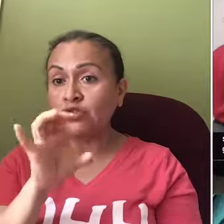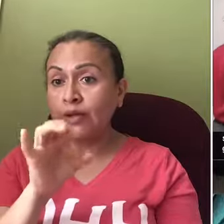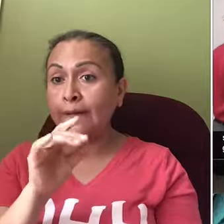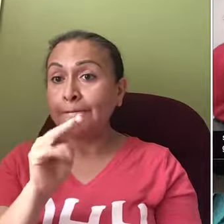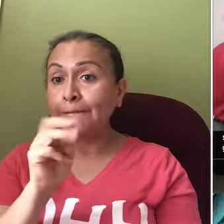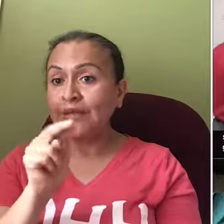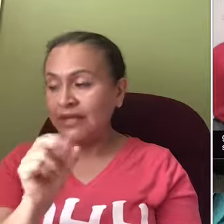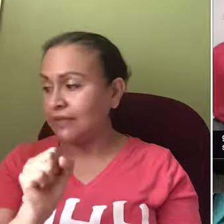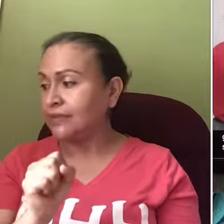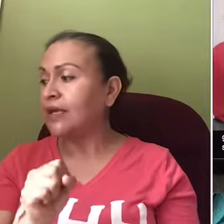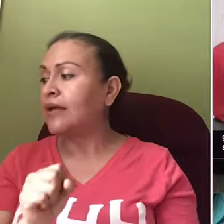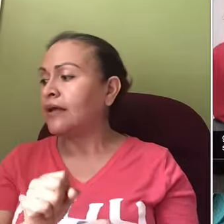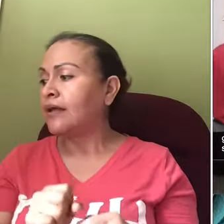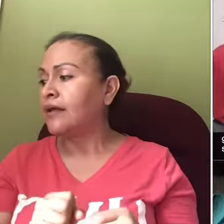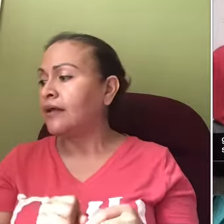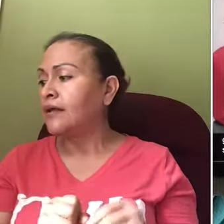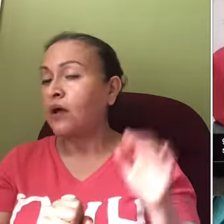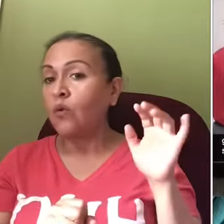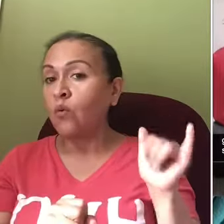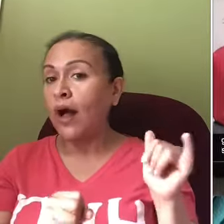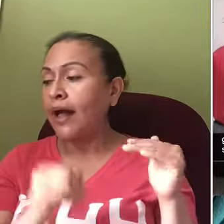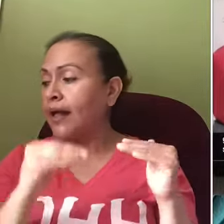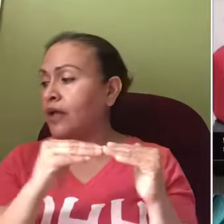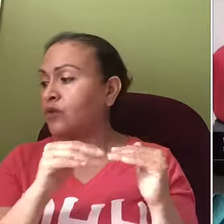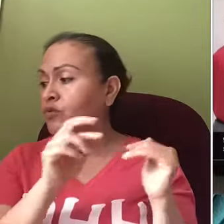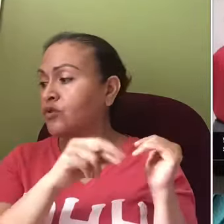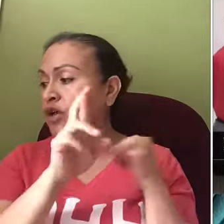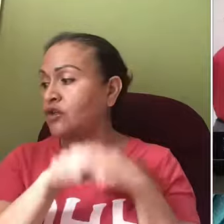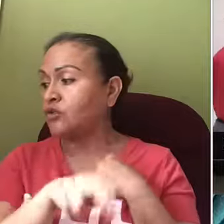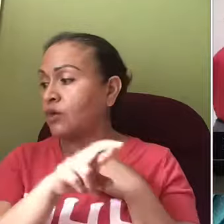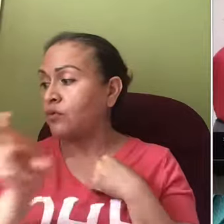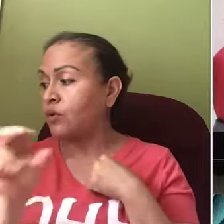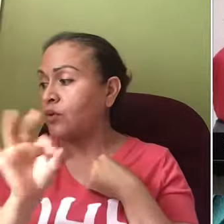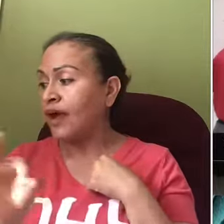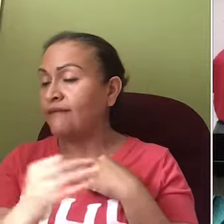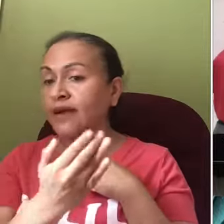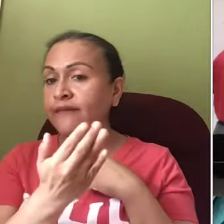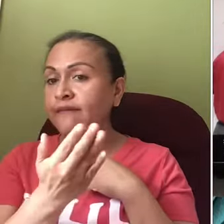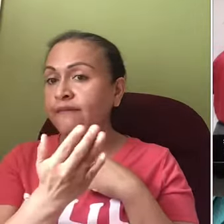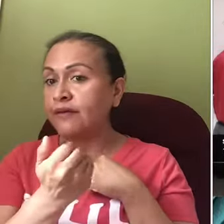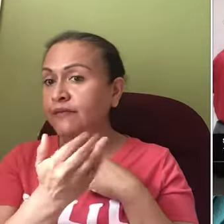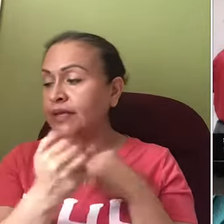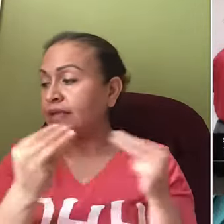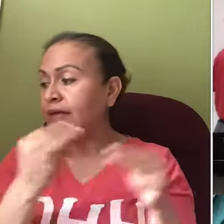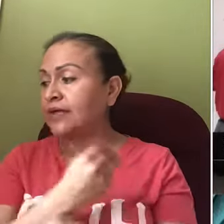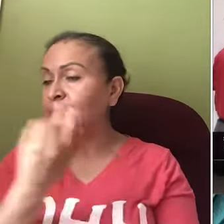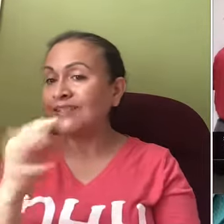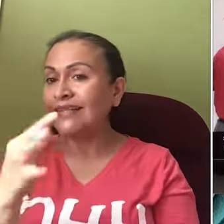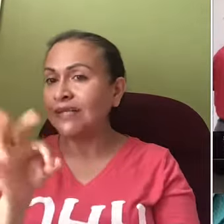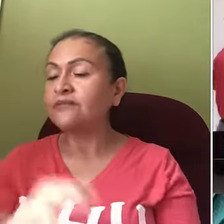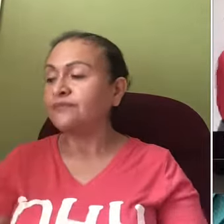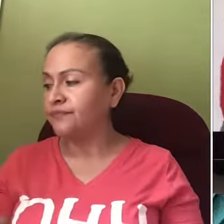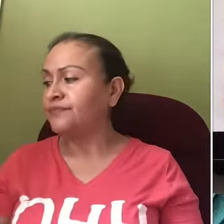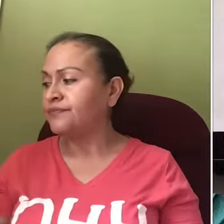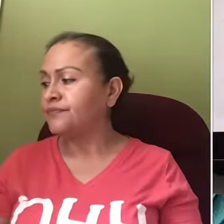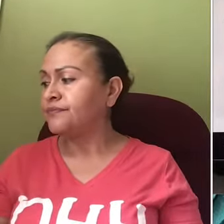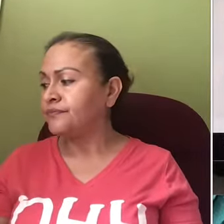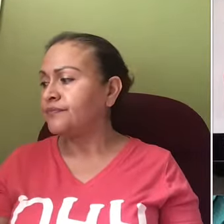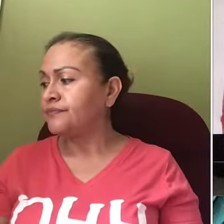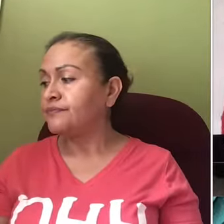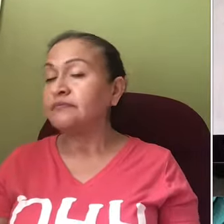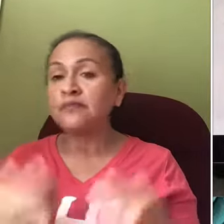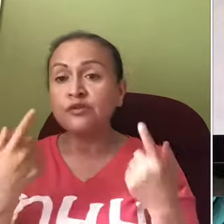same. So it's Y equals the square root of 15 times 19.